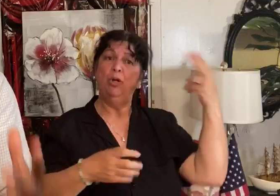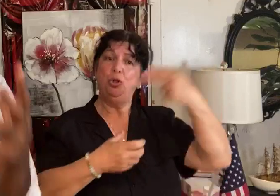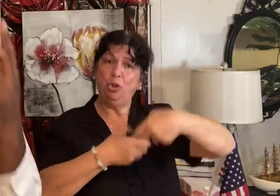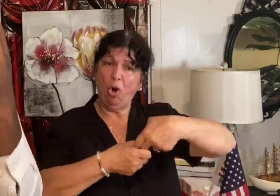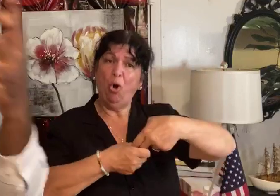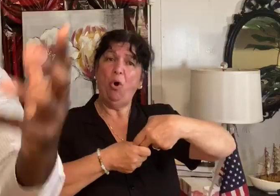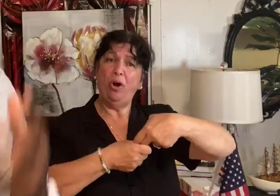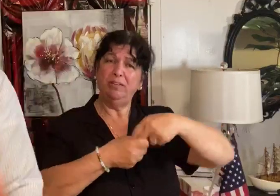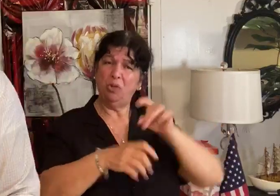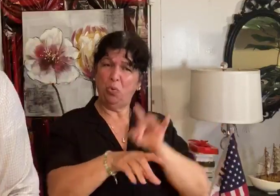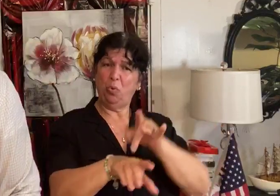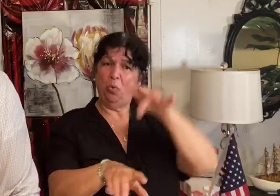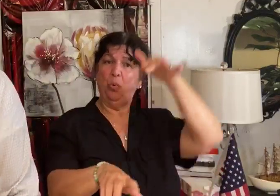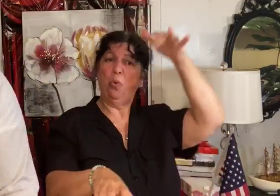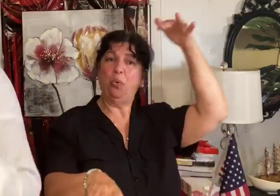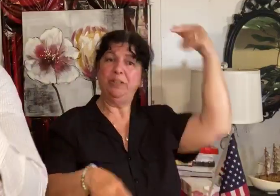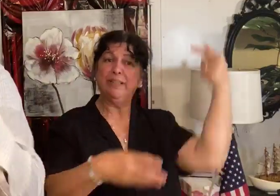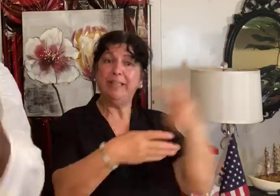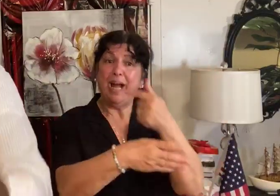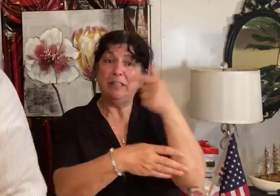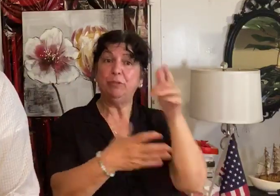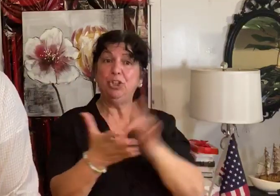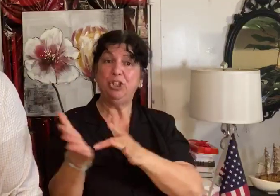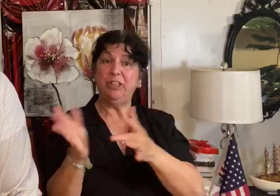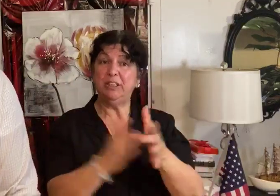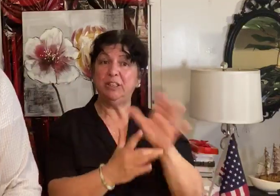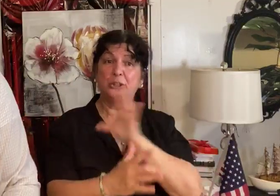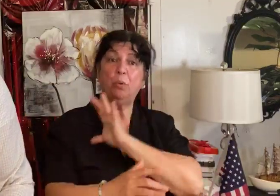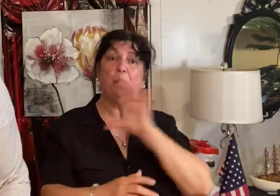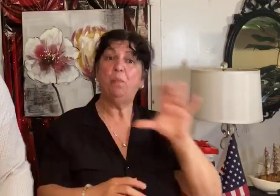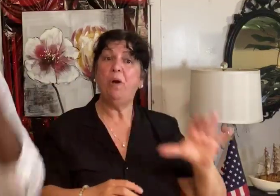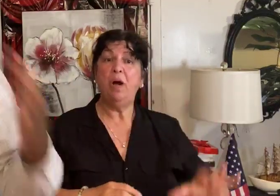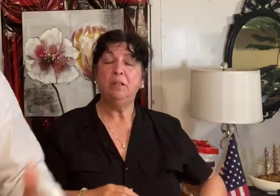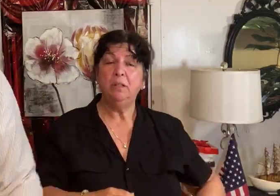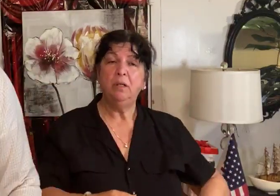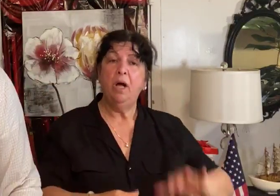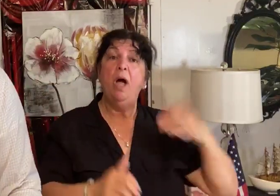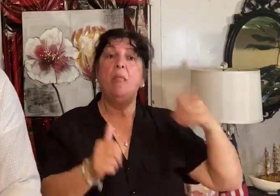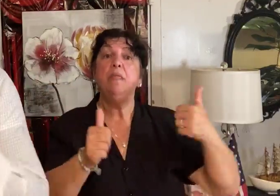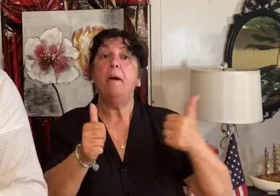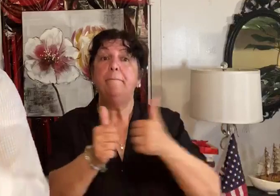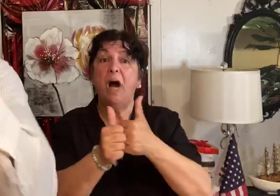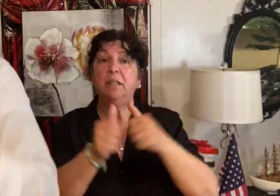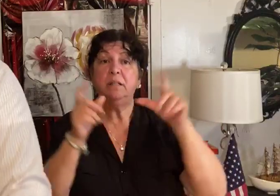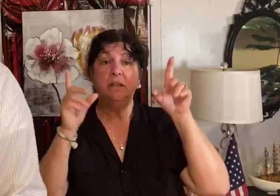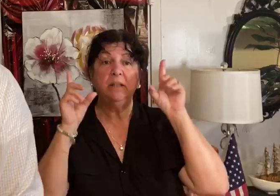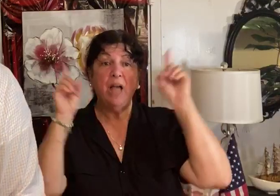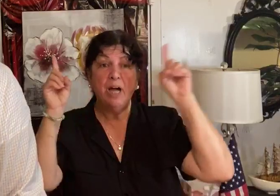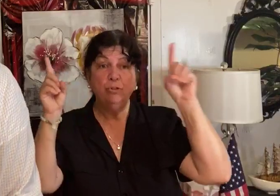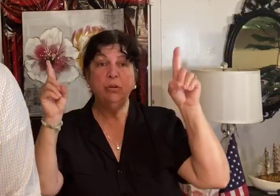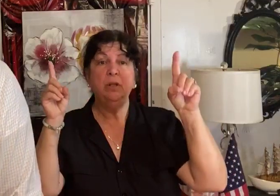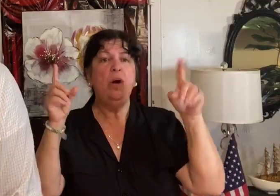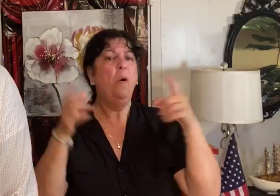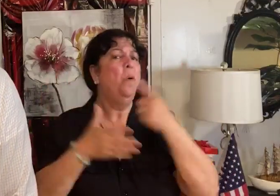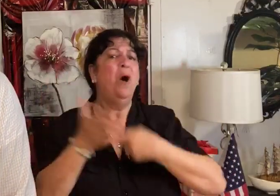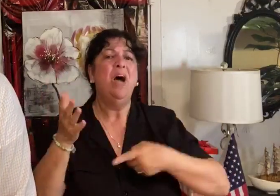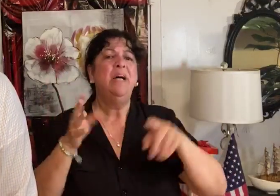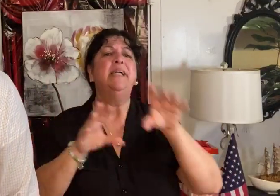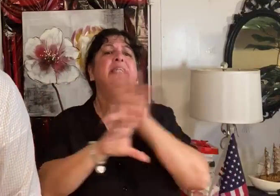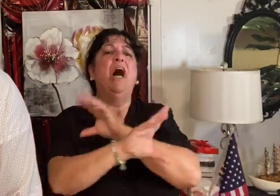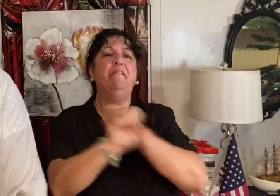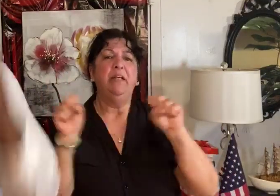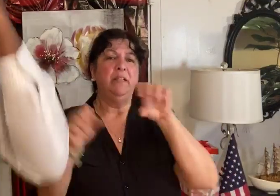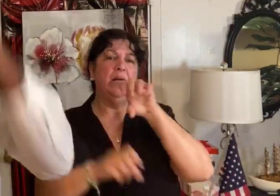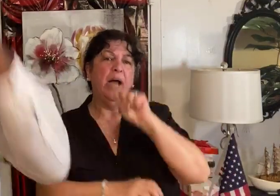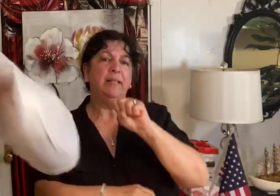partake in the glorious gospel of Jesus Christ. What's the apostles' doctrine? Salvation. What's the